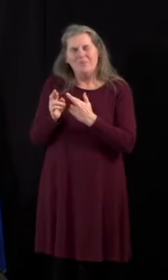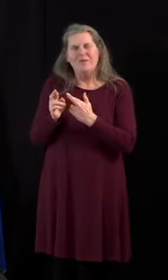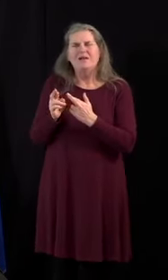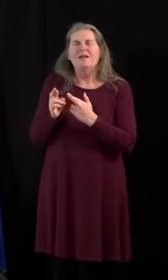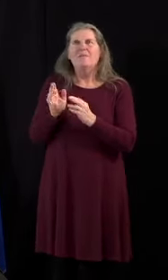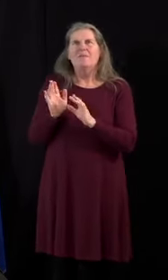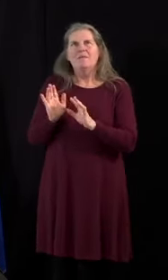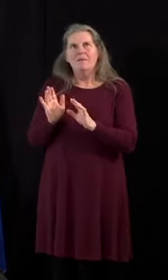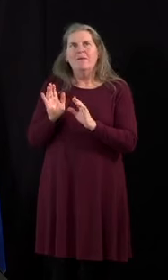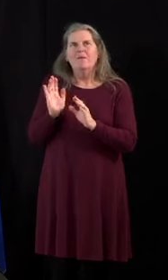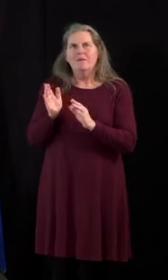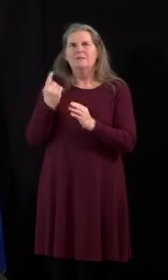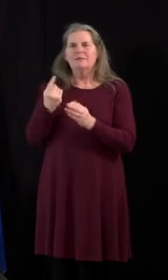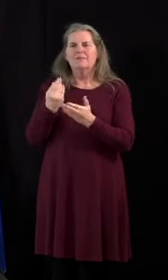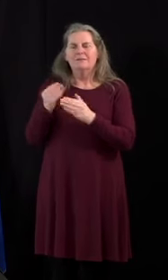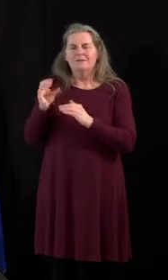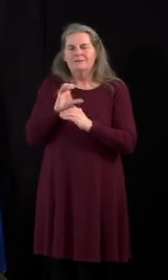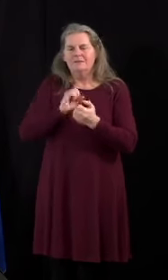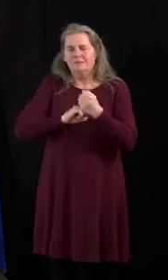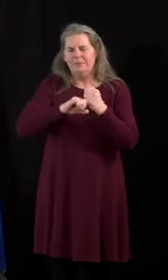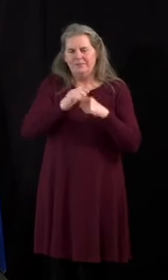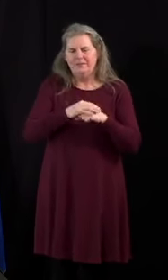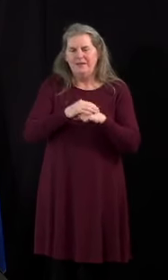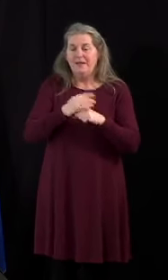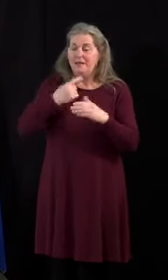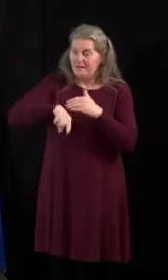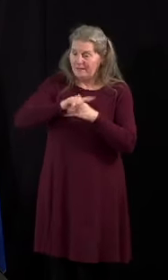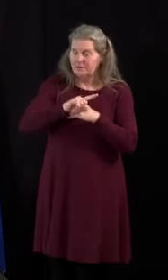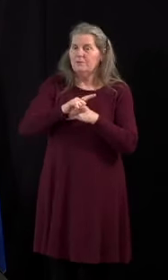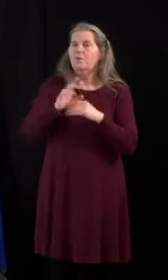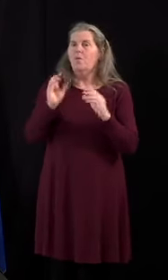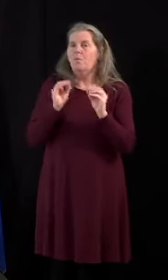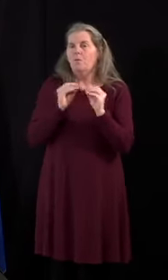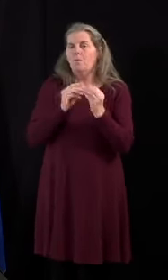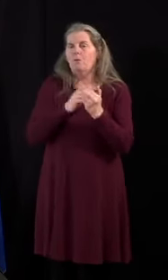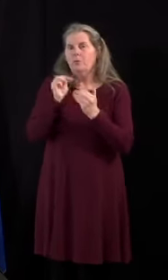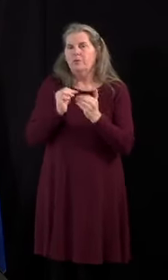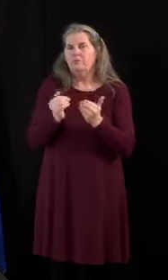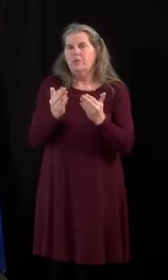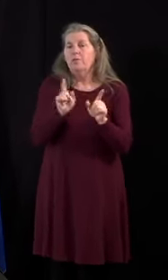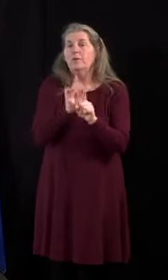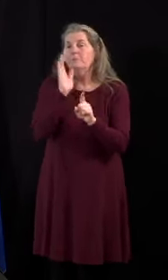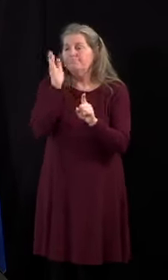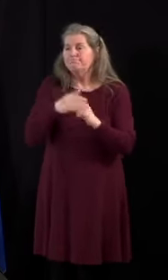to get ready to work with us coming next week on this new program. Thank you.